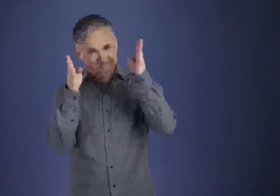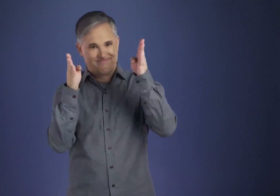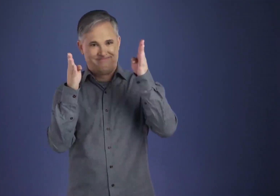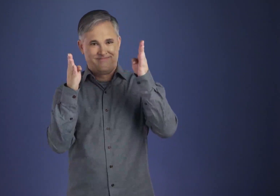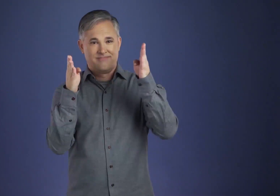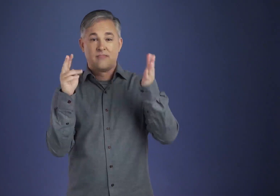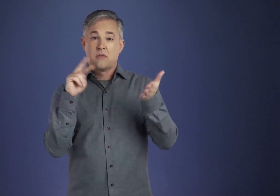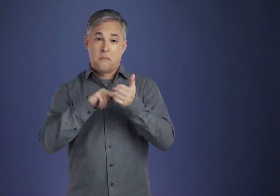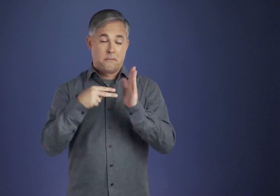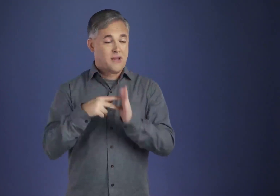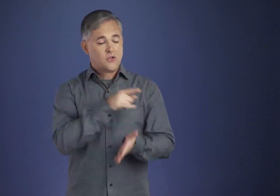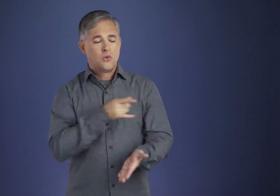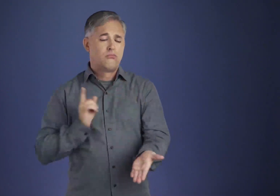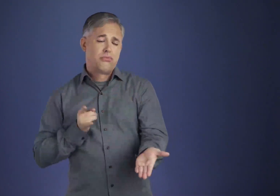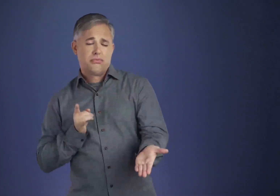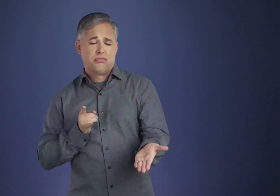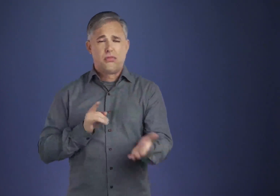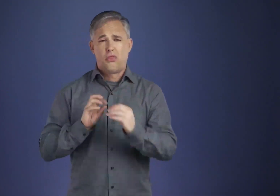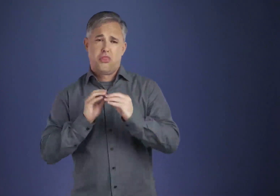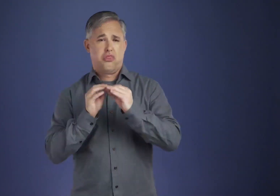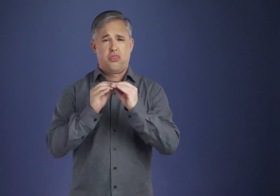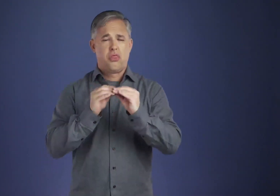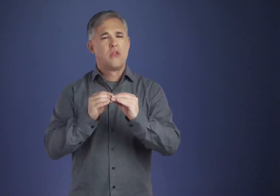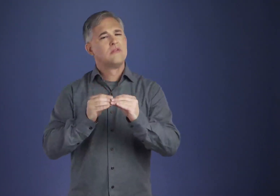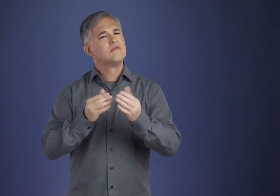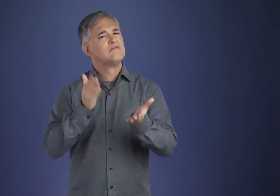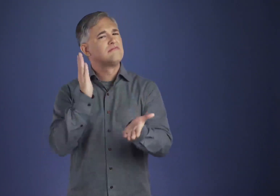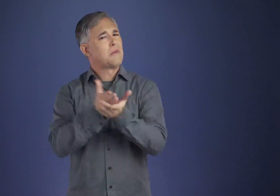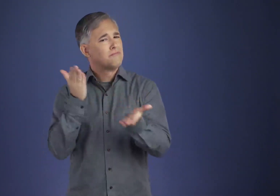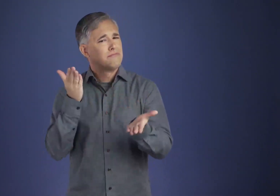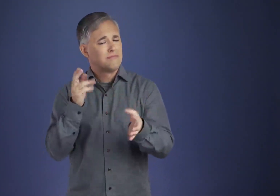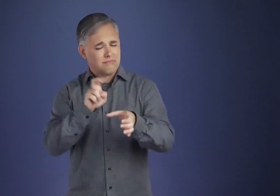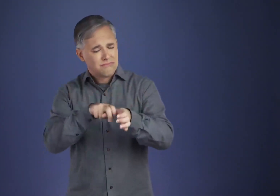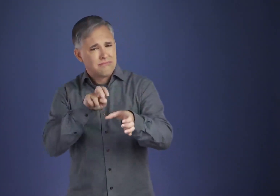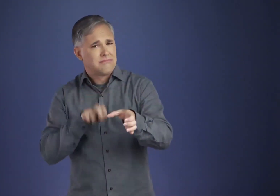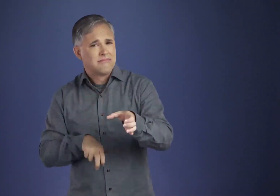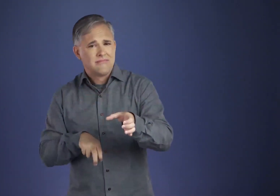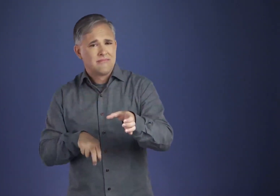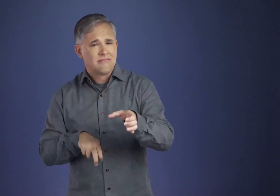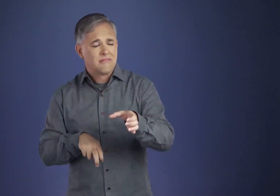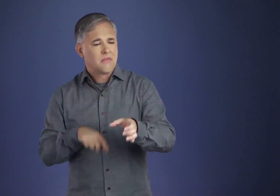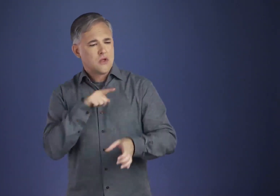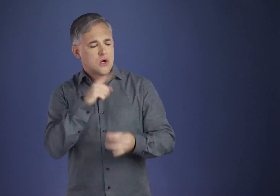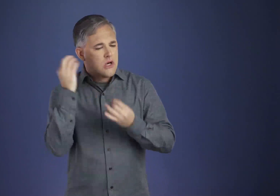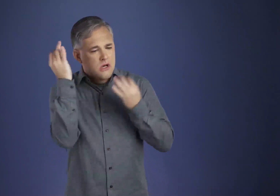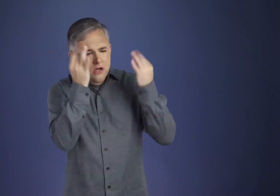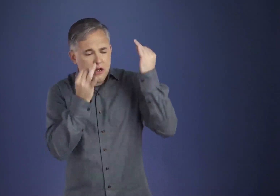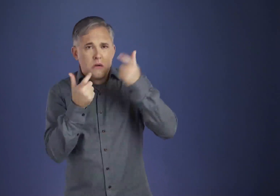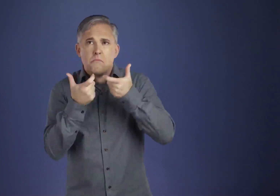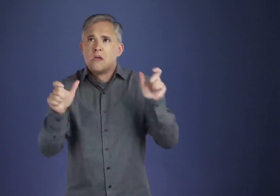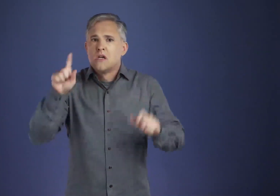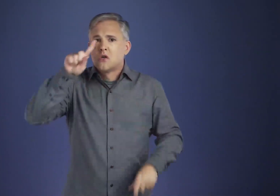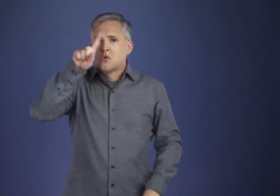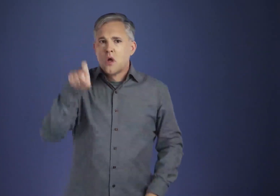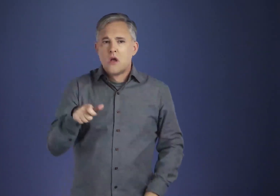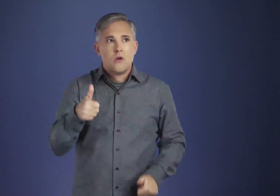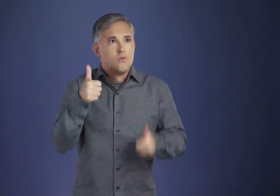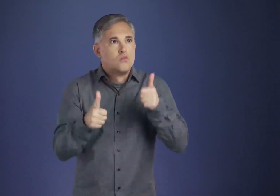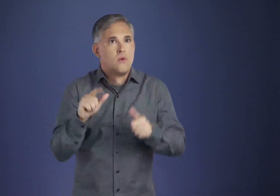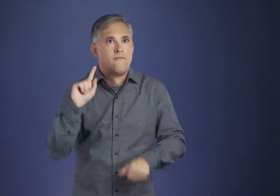Third, all you really need is a truly open mind. Just resign from the debating society and quit